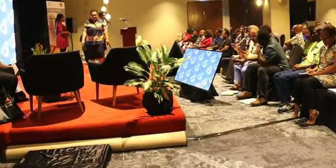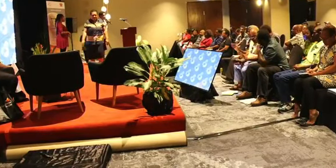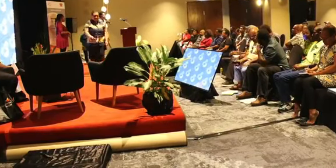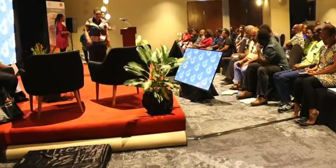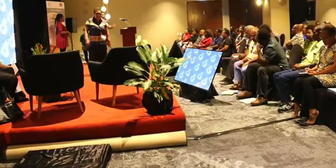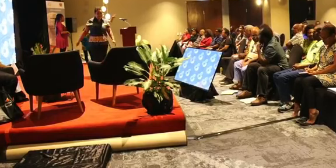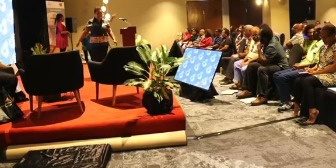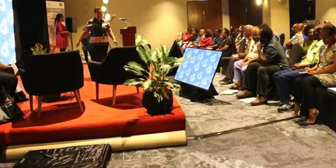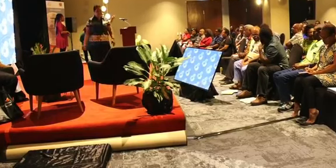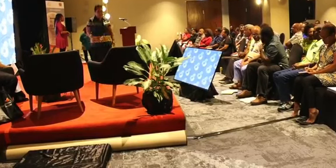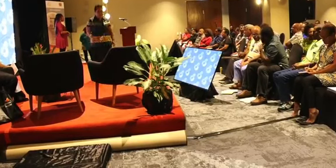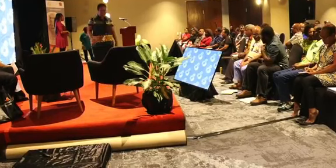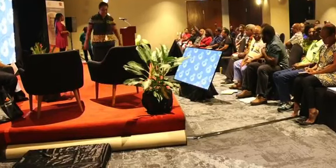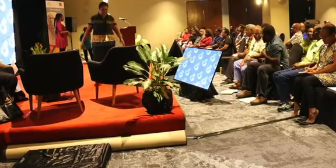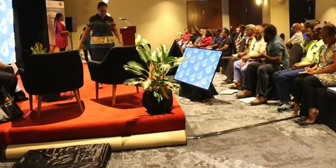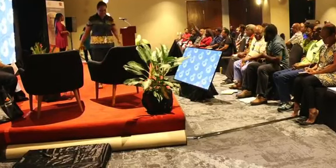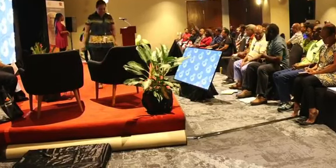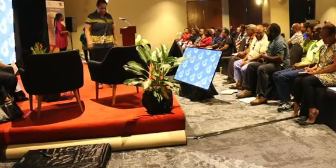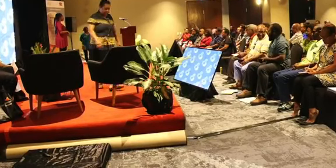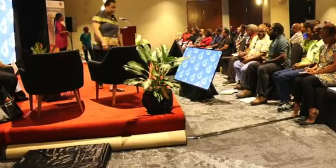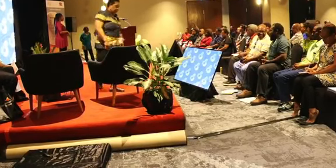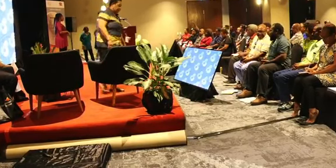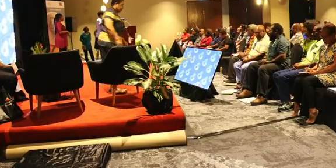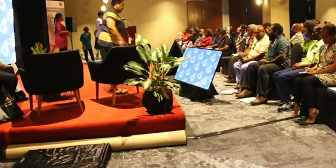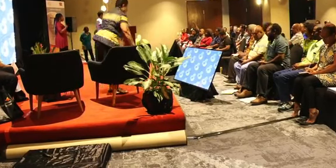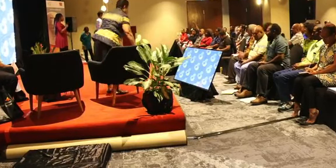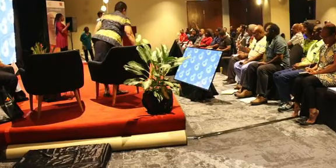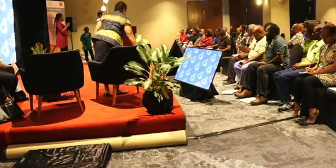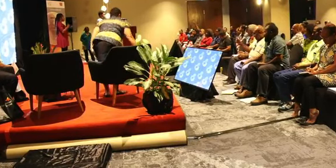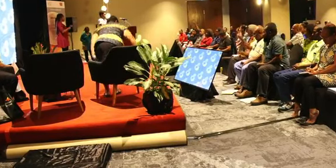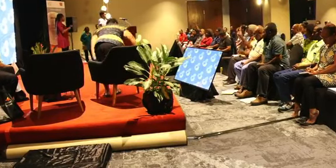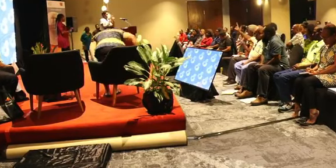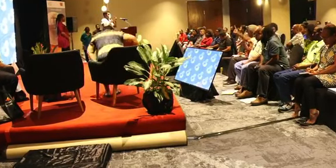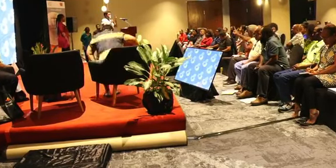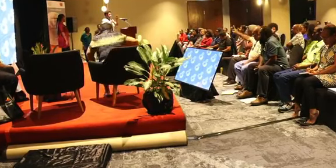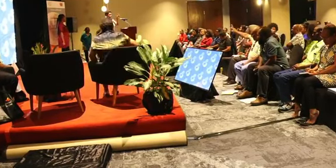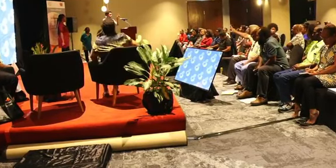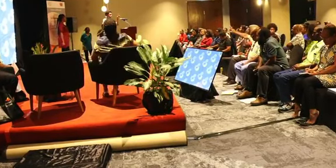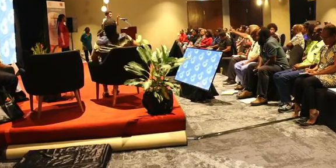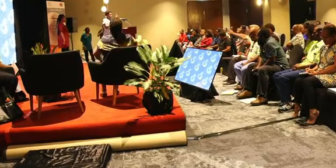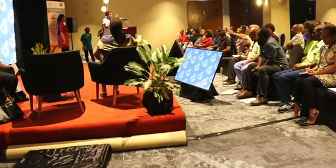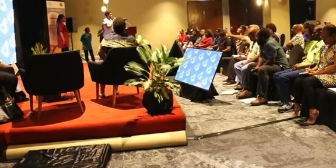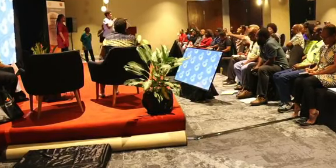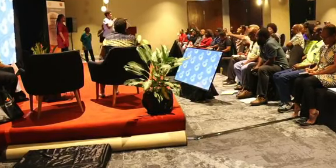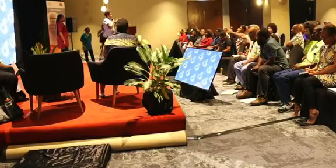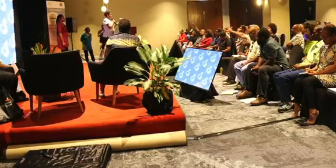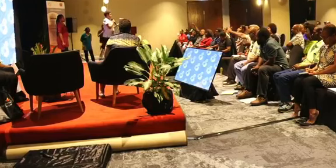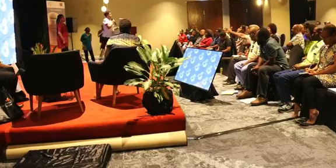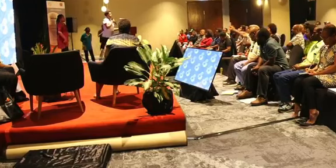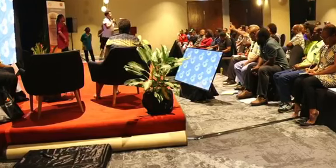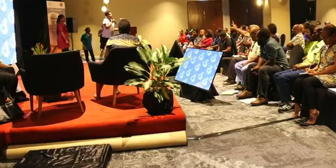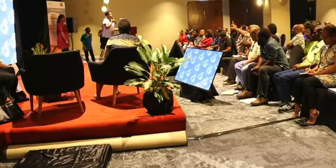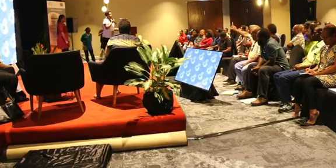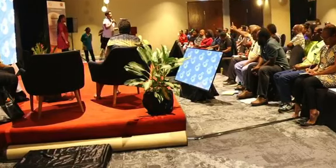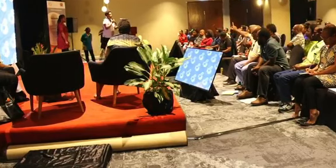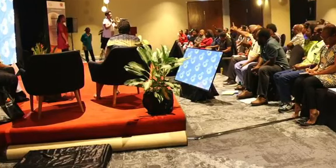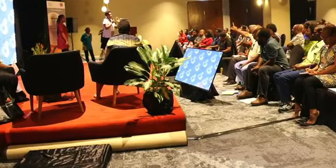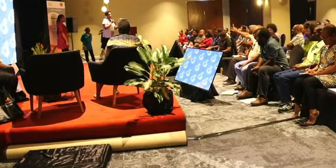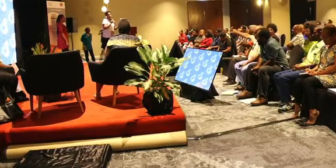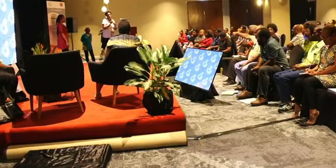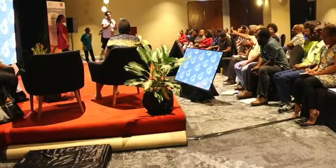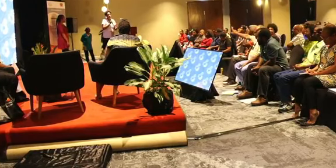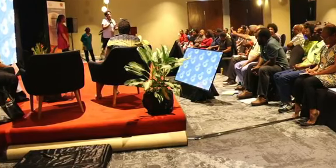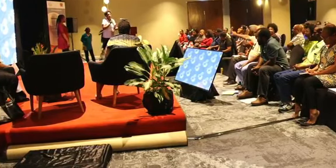Thank you. One question from the back. We'll take two, one this, one from this side, and